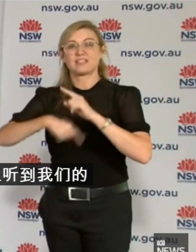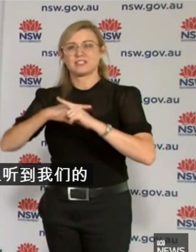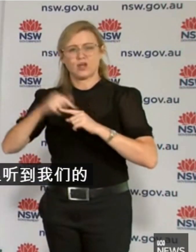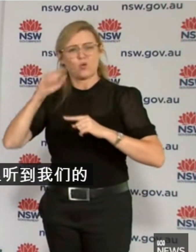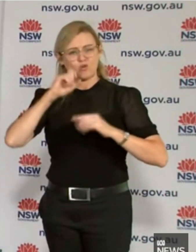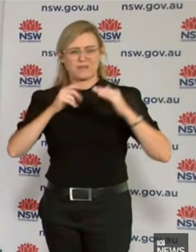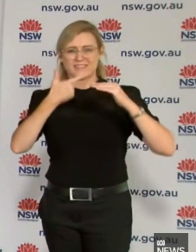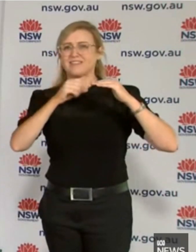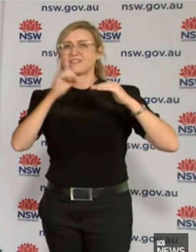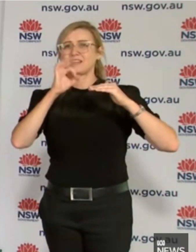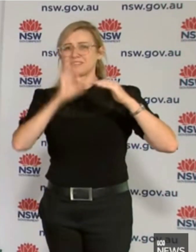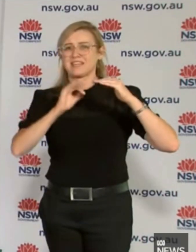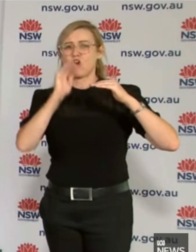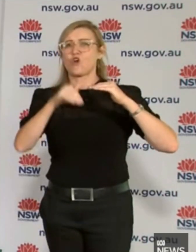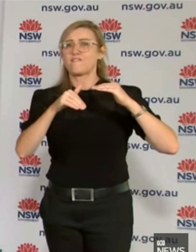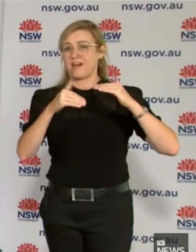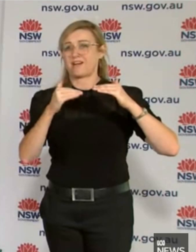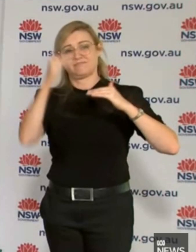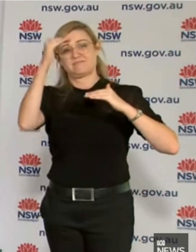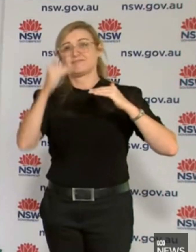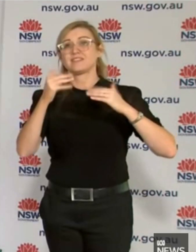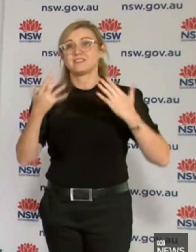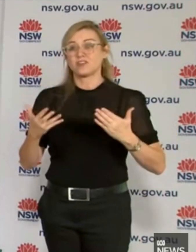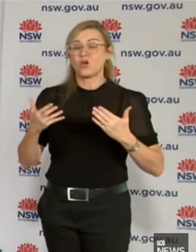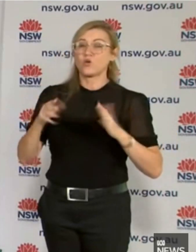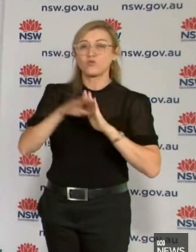to what the settings are for 70%. I think it's all a little